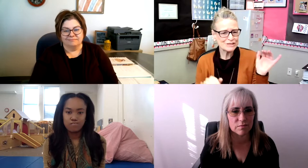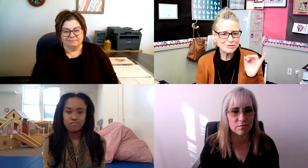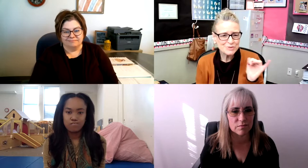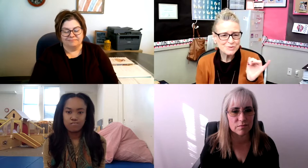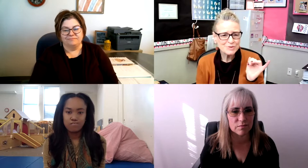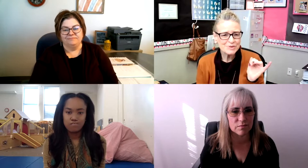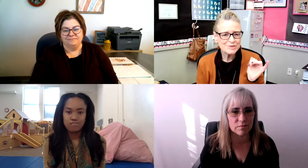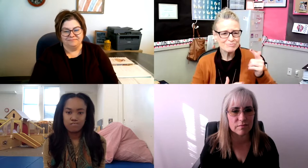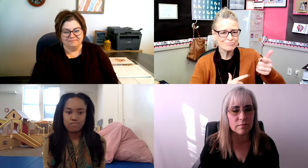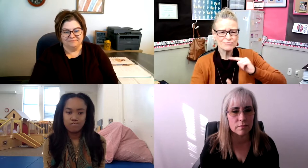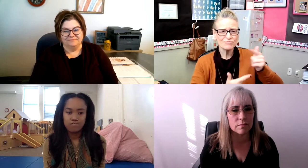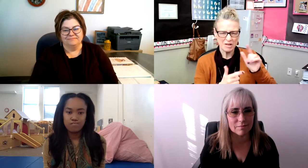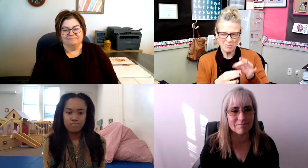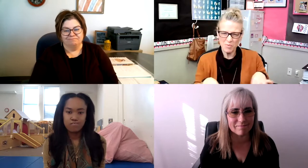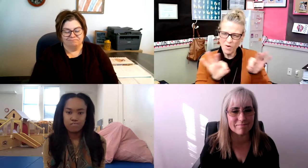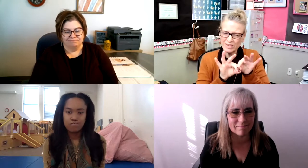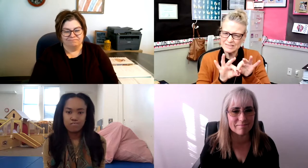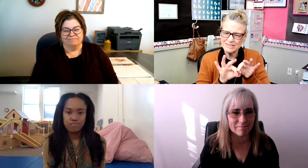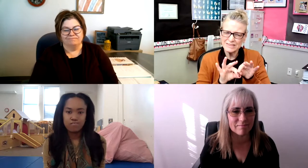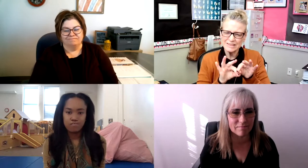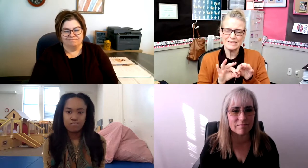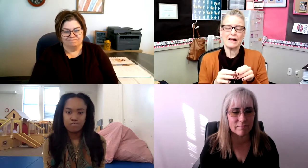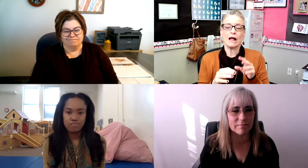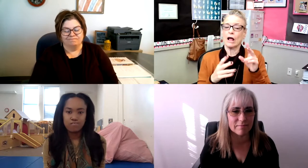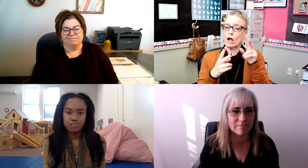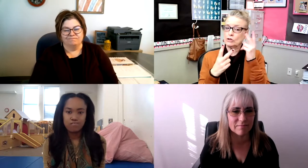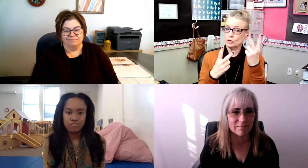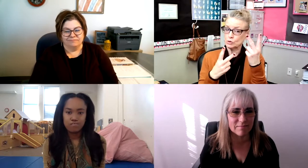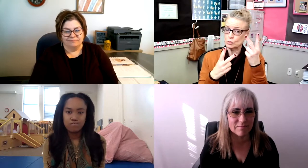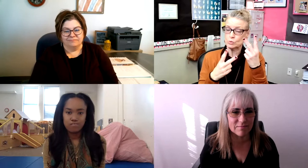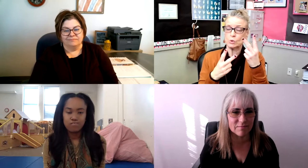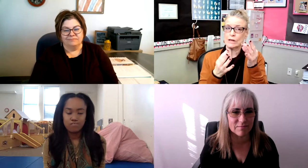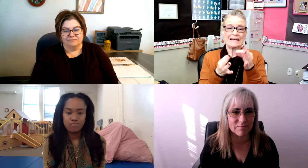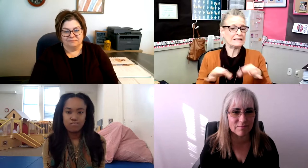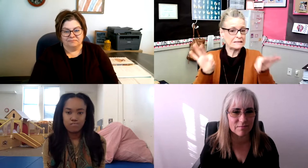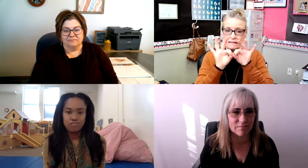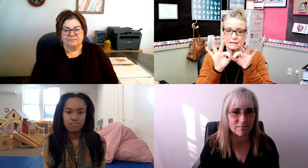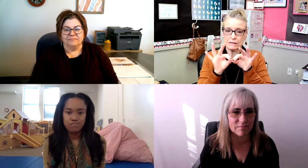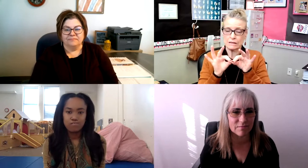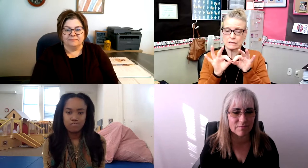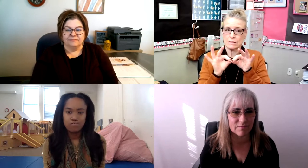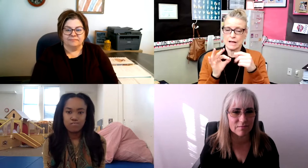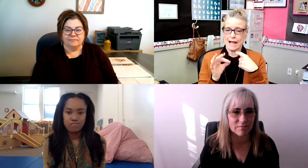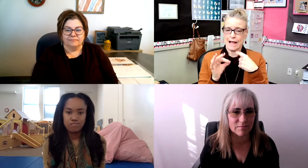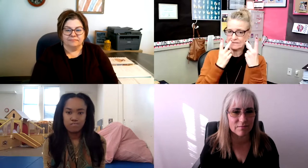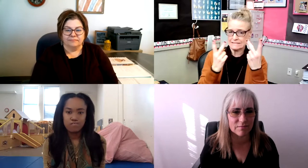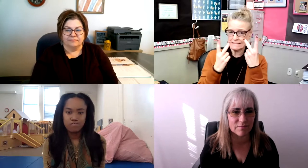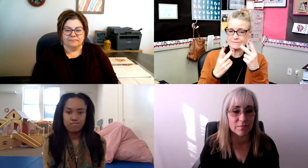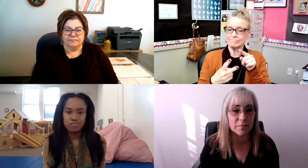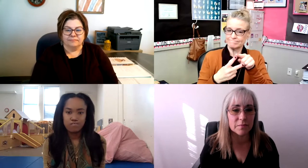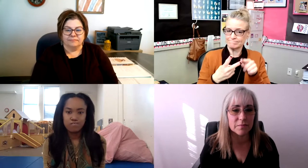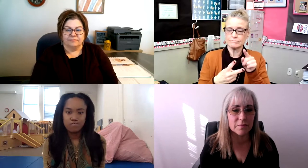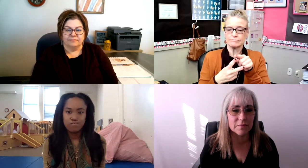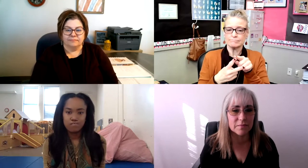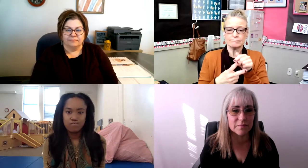to talk with their children and communicate and have conversations. It's so important. And